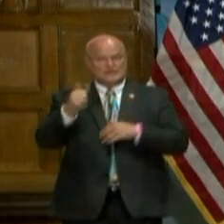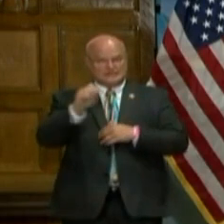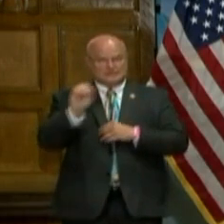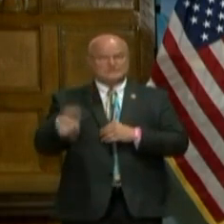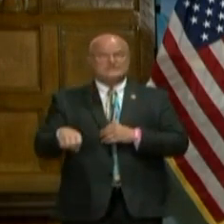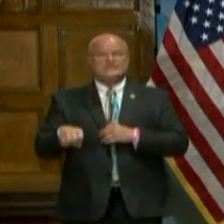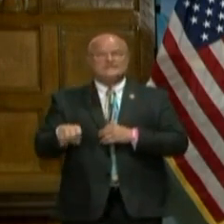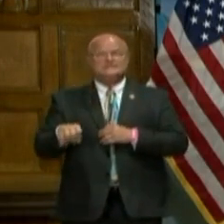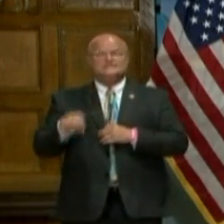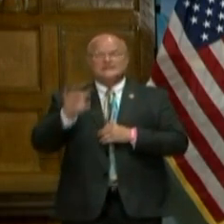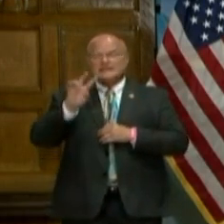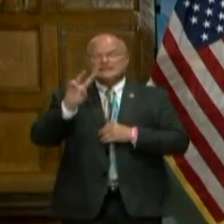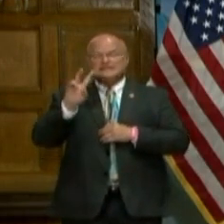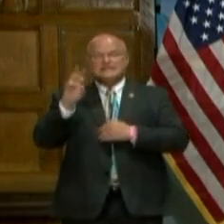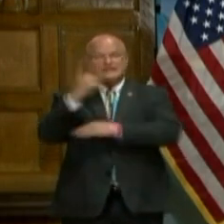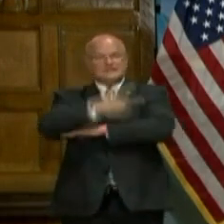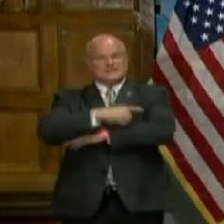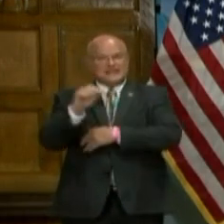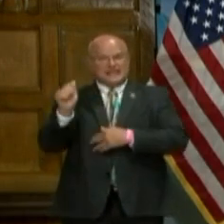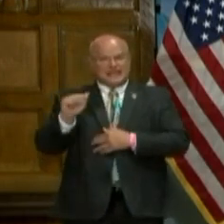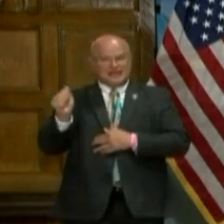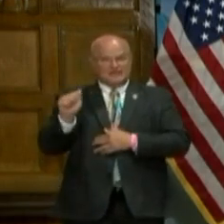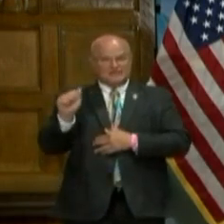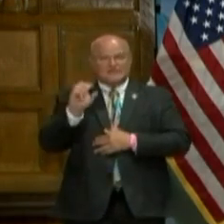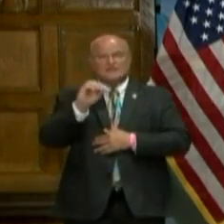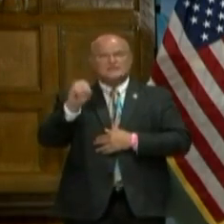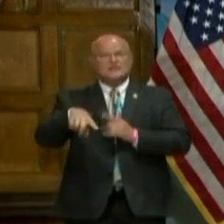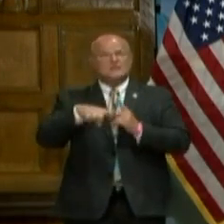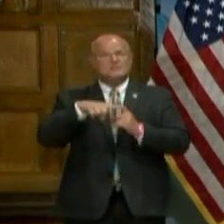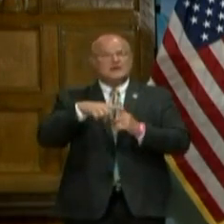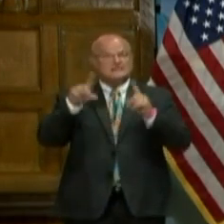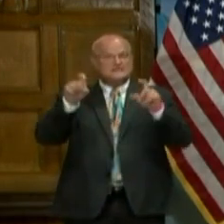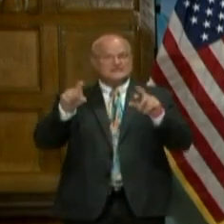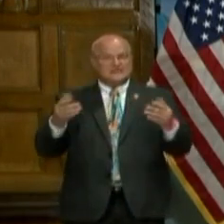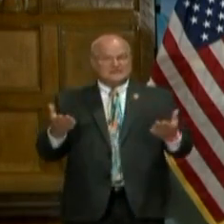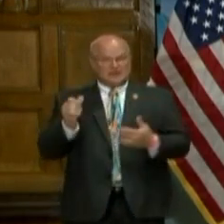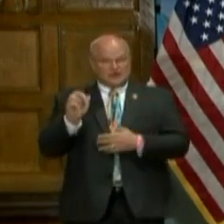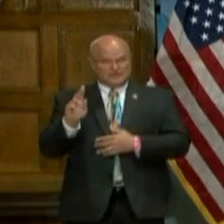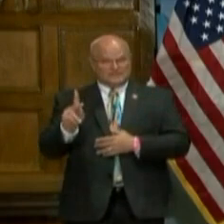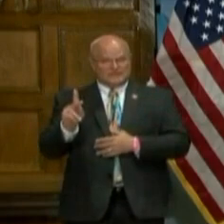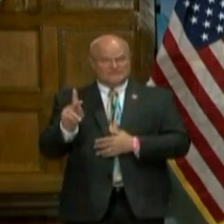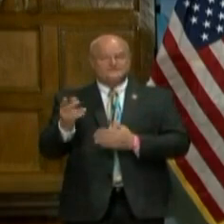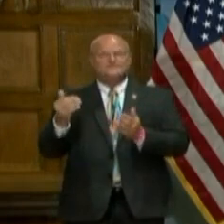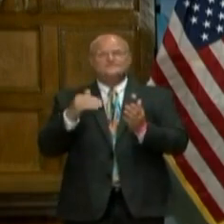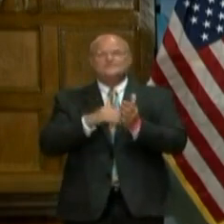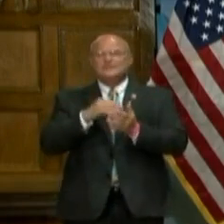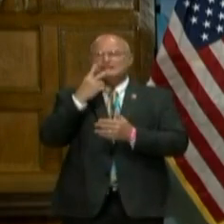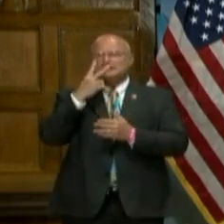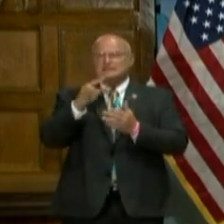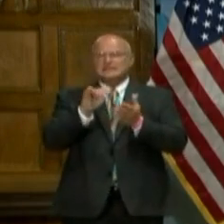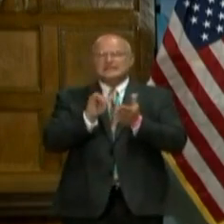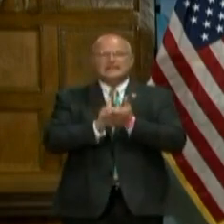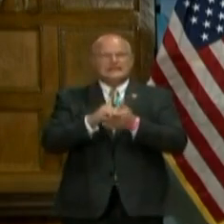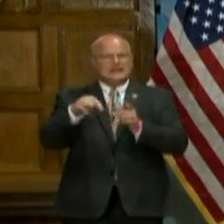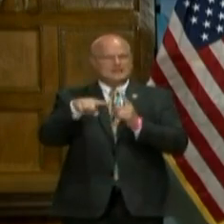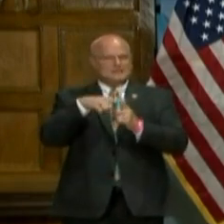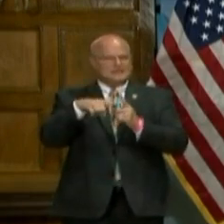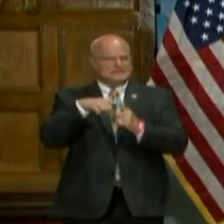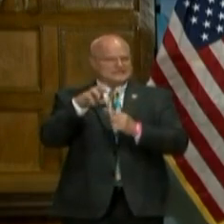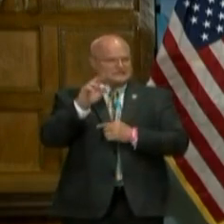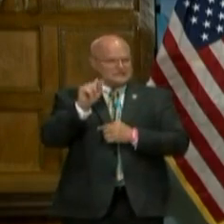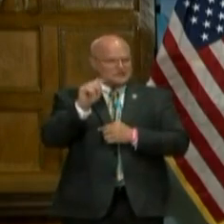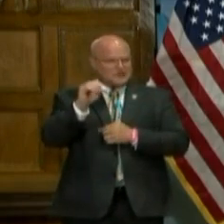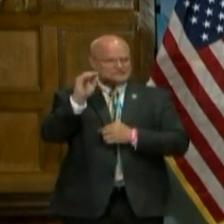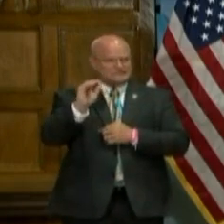that. 7-day rolling average of percent positive tests in Arkansas. Again, you see that positivity